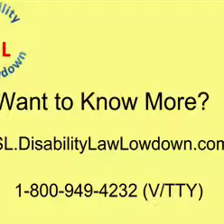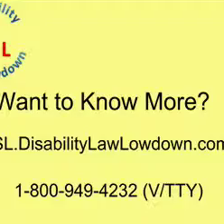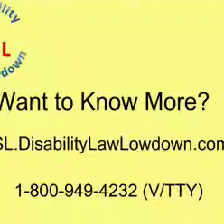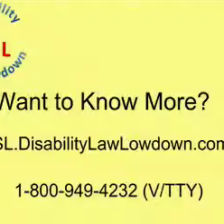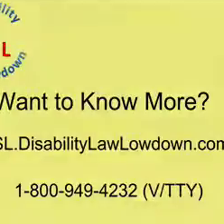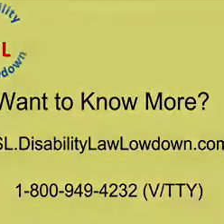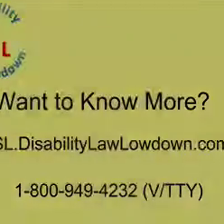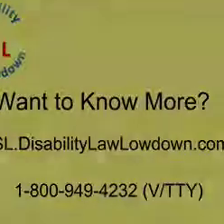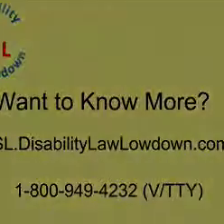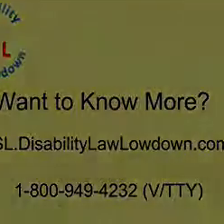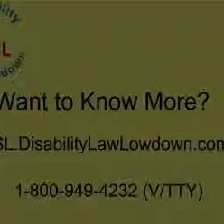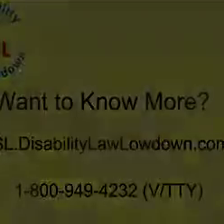asl.disabilitylawlowdown.com.